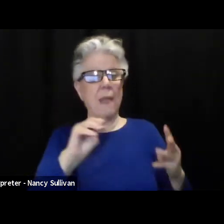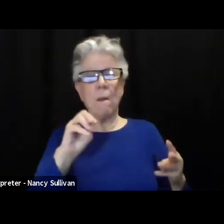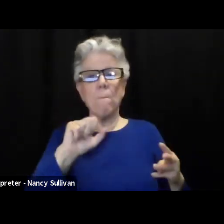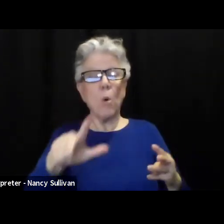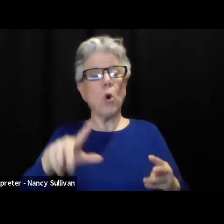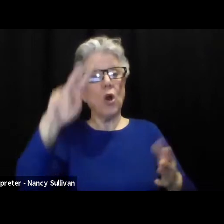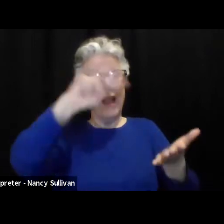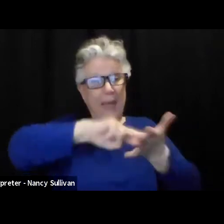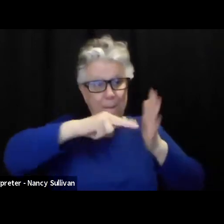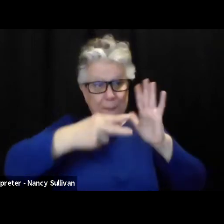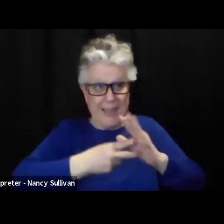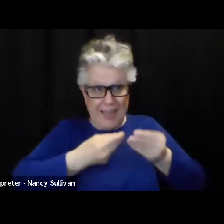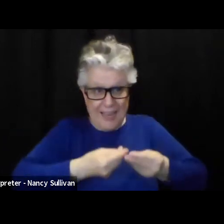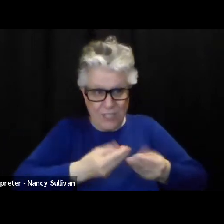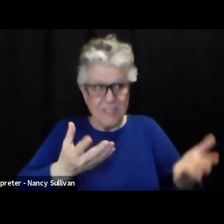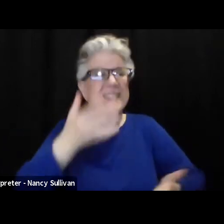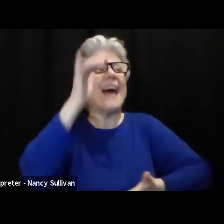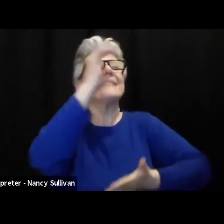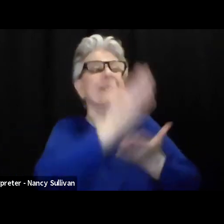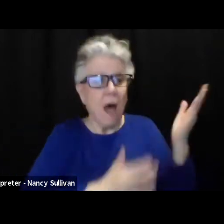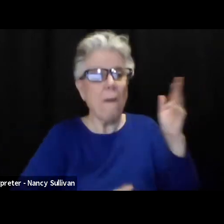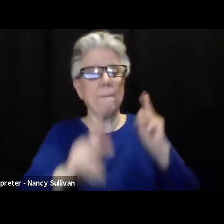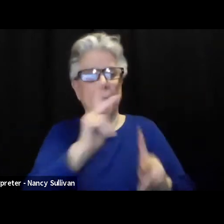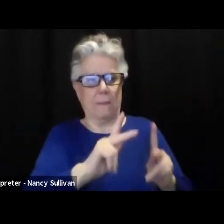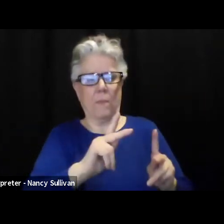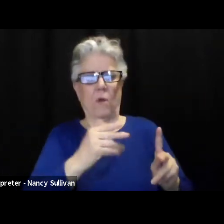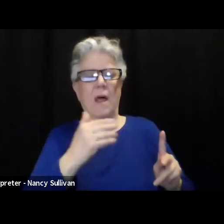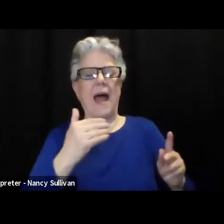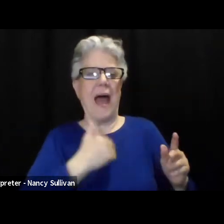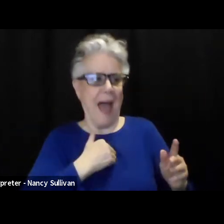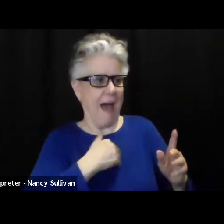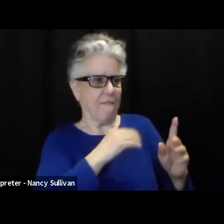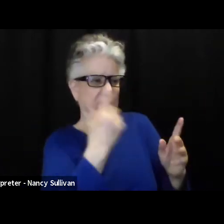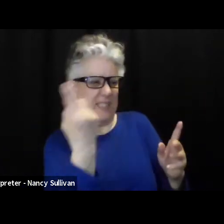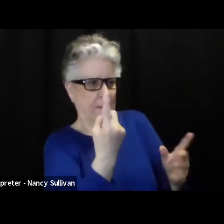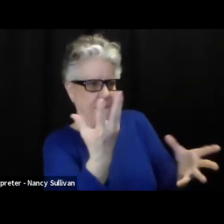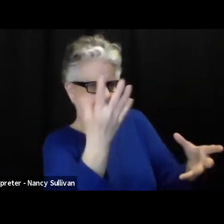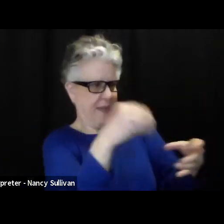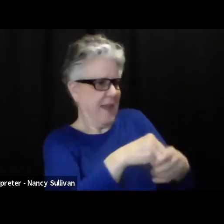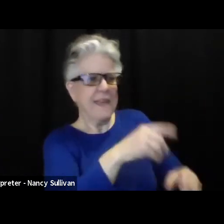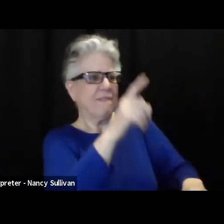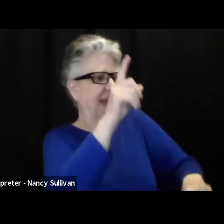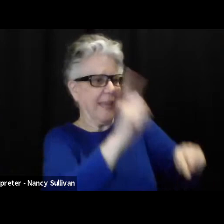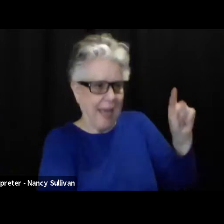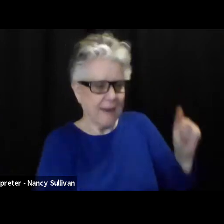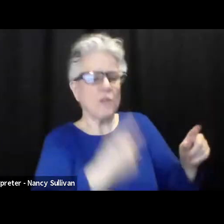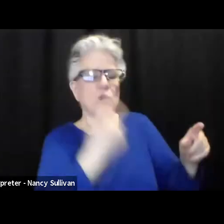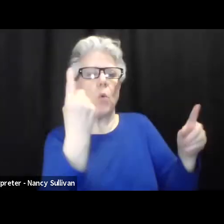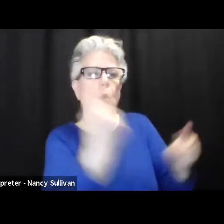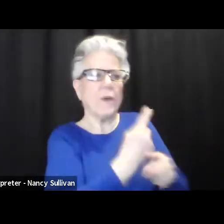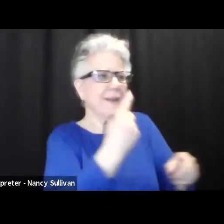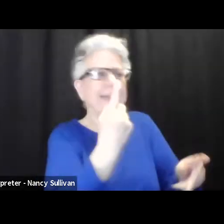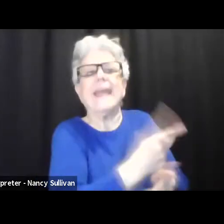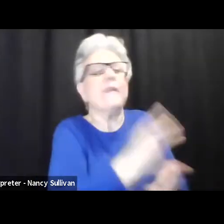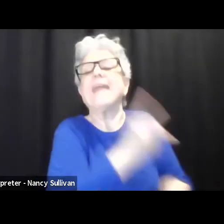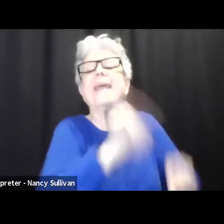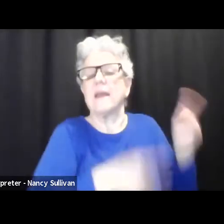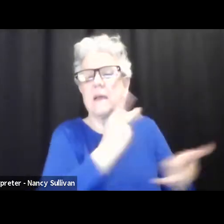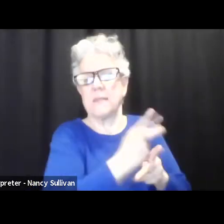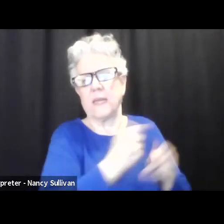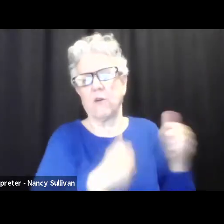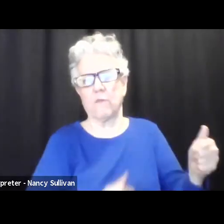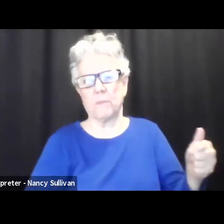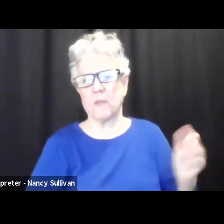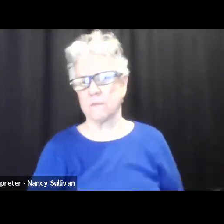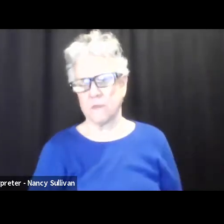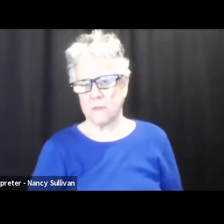the fact that some human beings are born with a condition that renders them incapable of ordinary self-care, ordinary